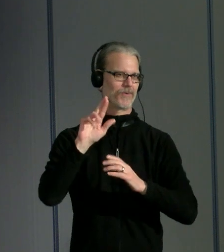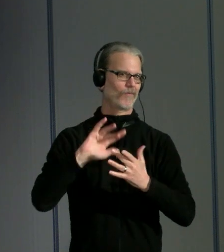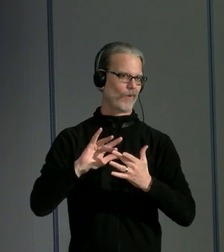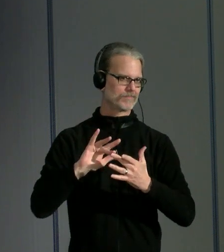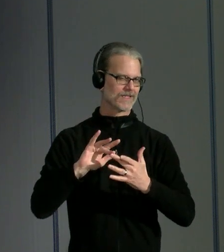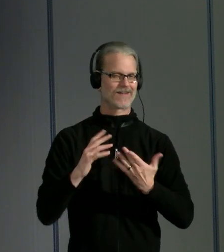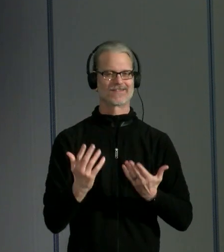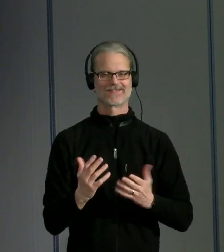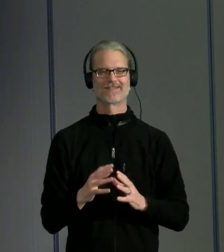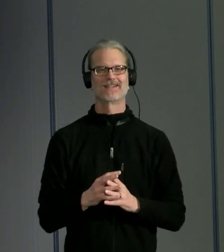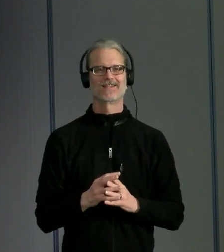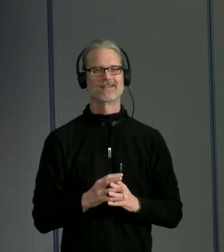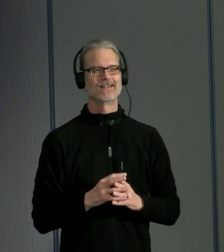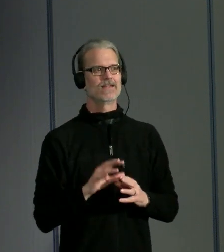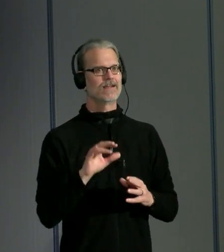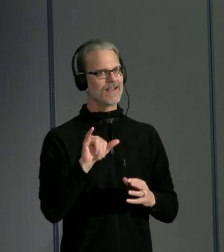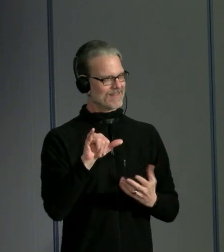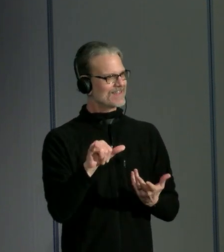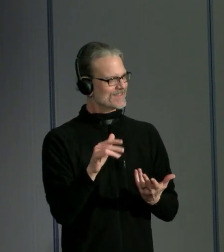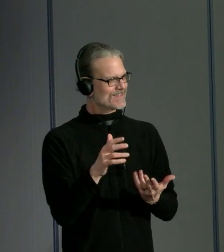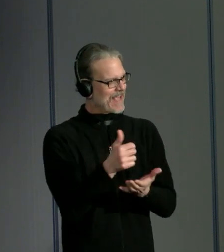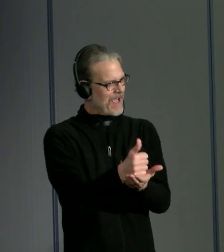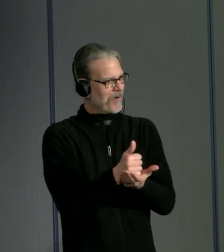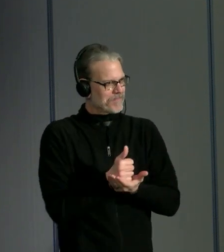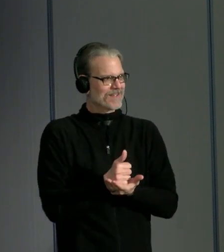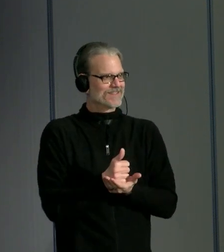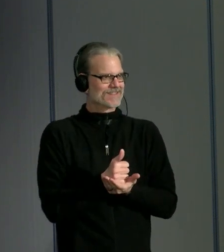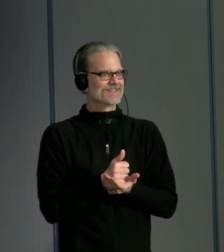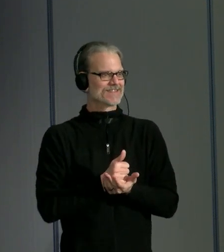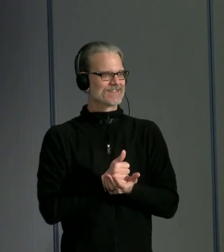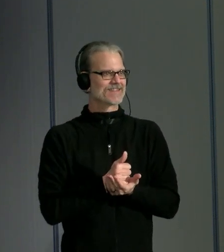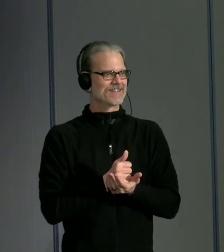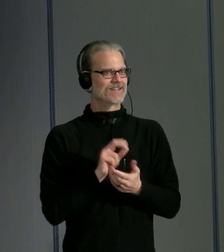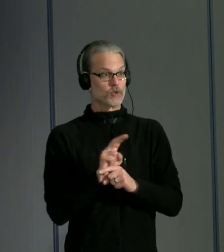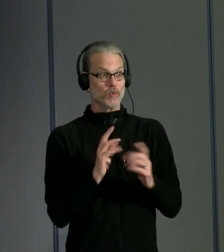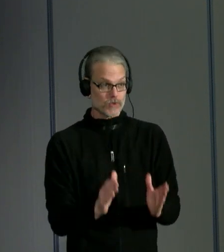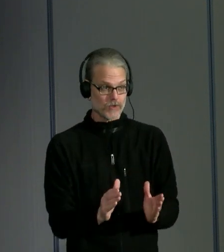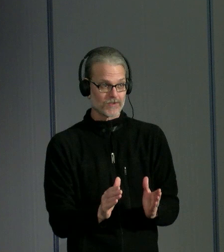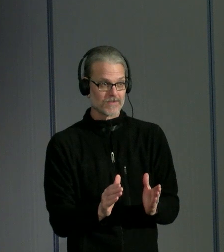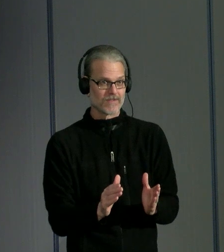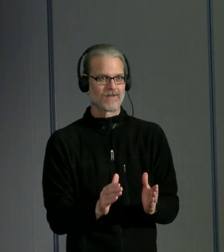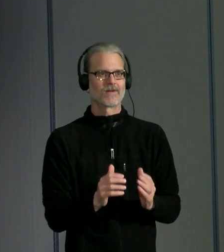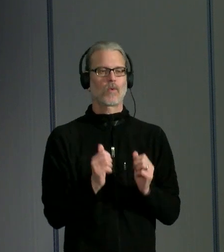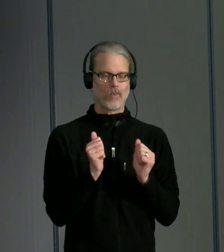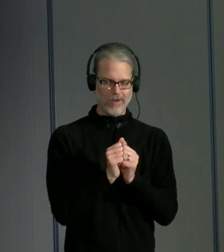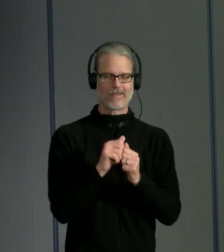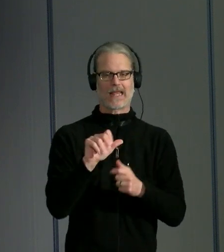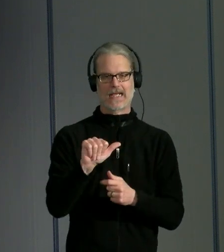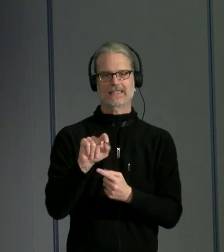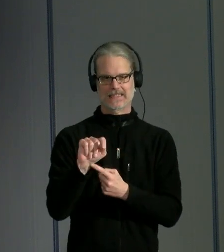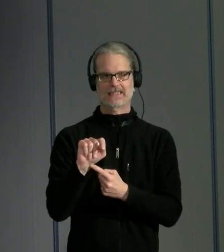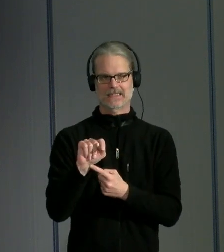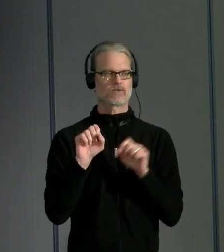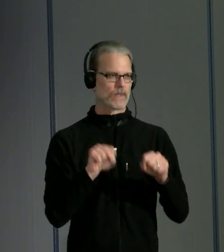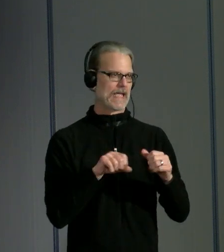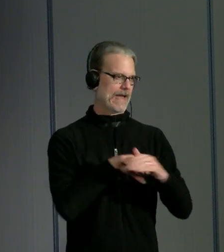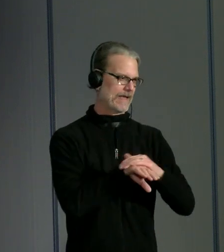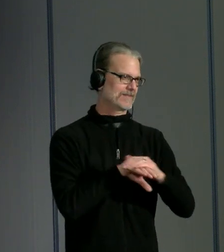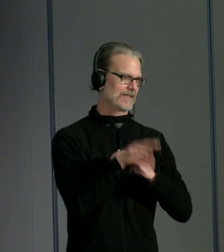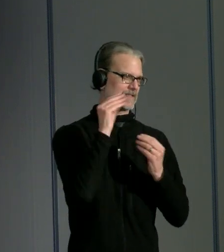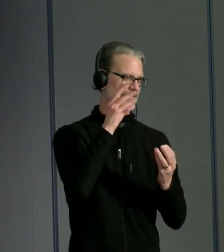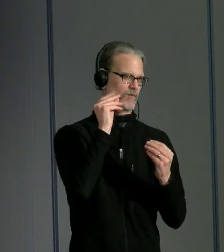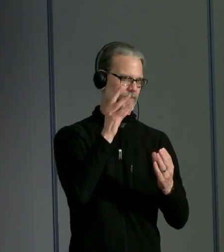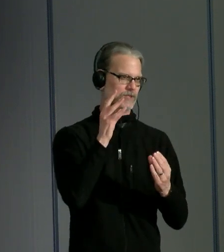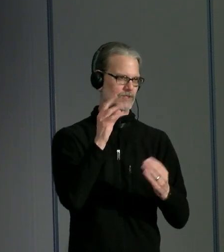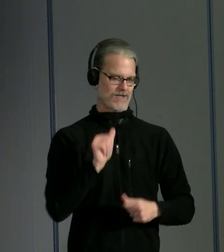website. And that is really helping us of users with assistive technology so we can gain access to that